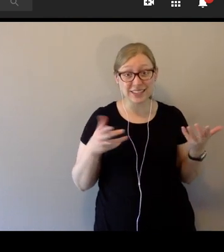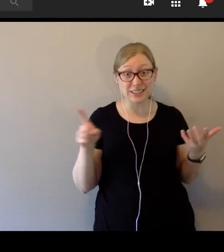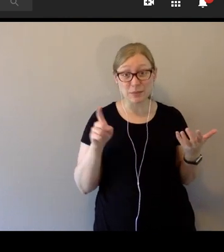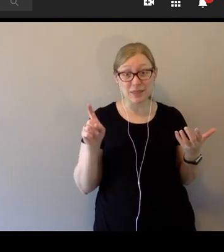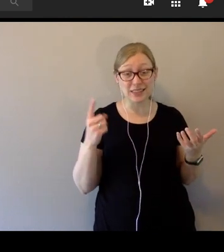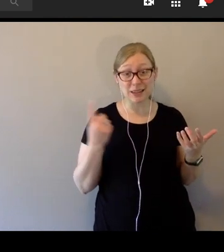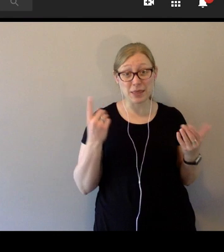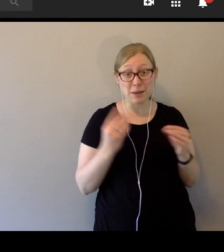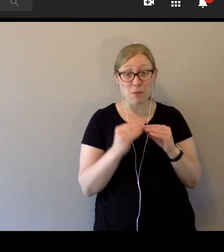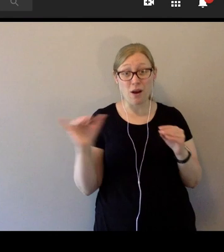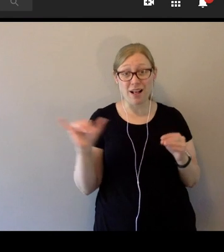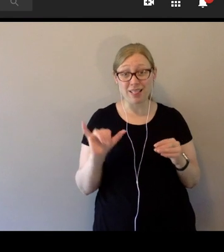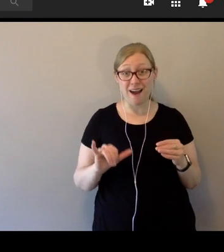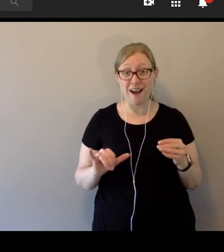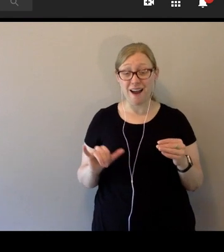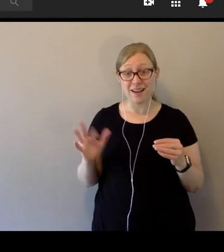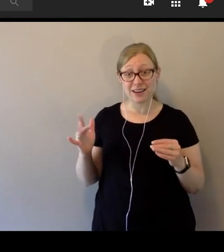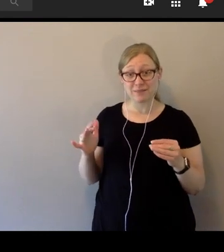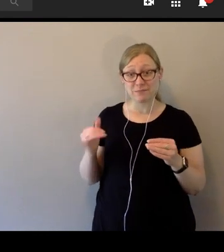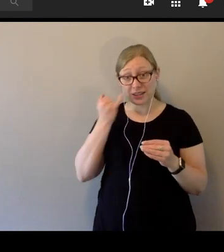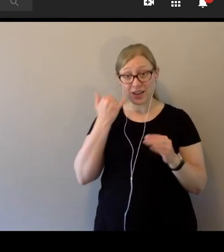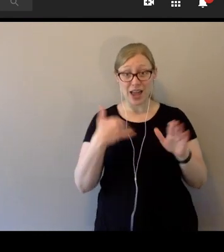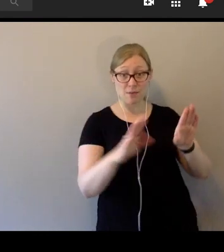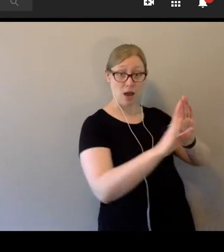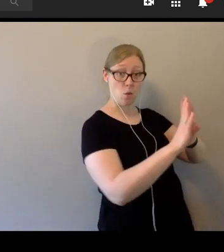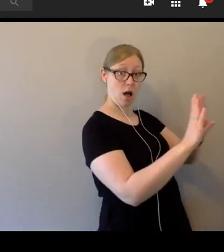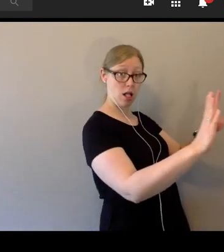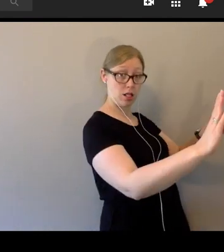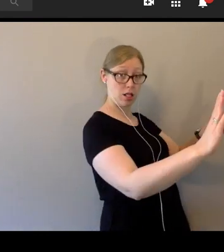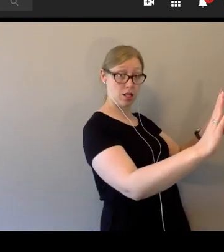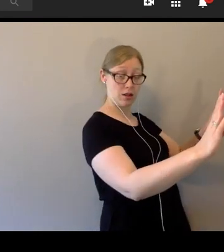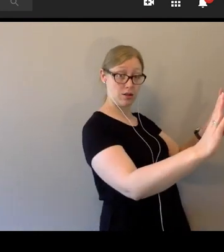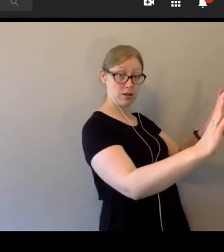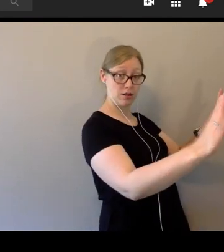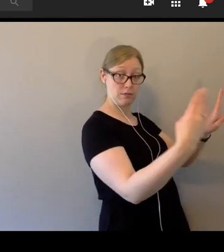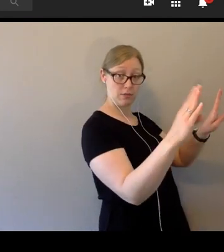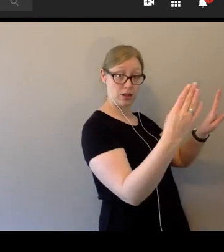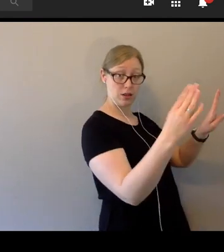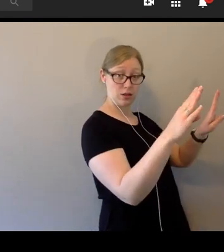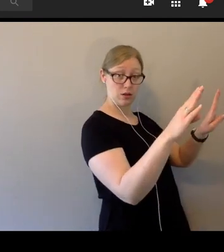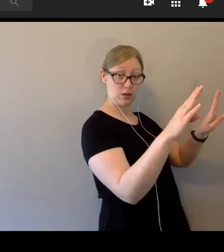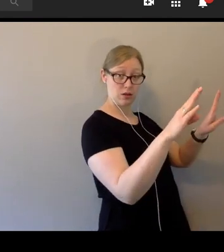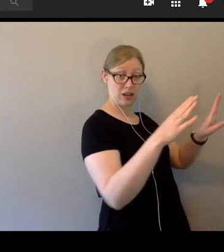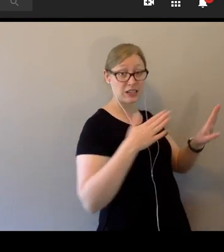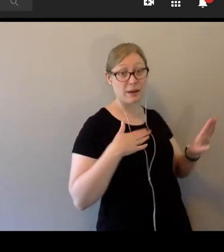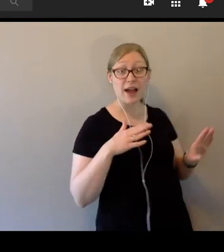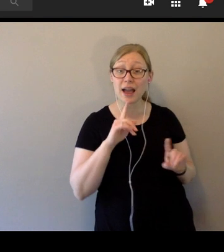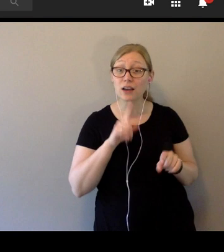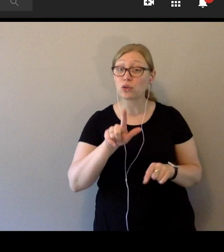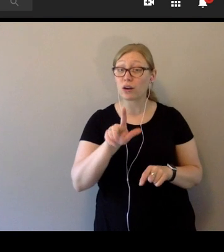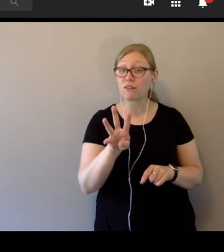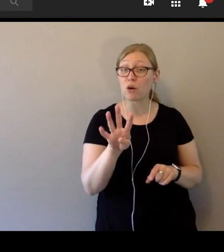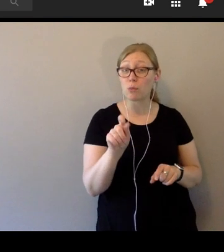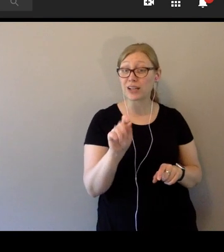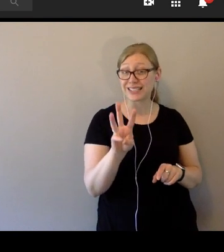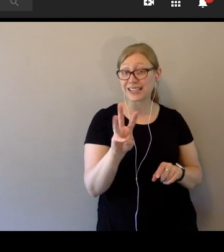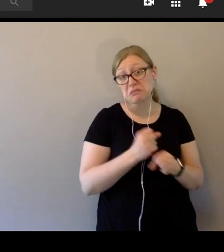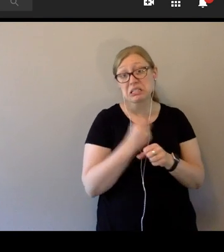this, where if I had my wall, right, and because my answer 24.6 makes